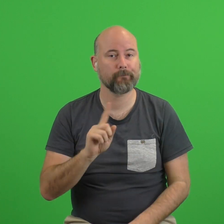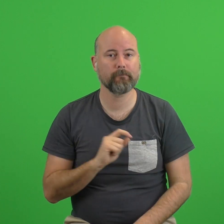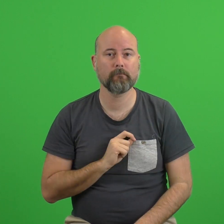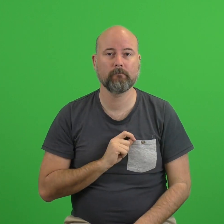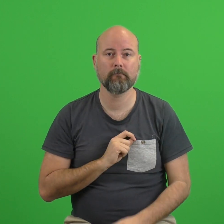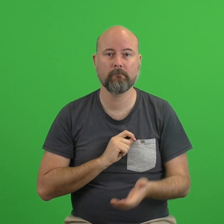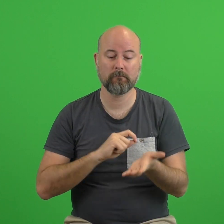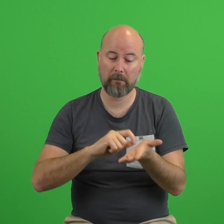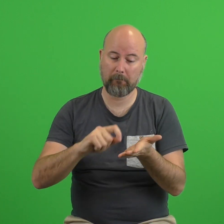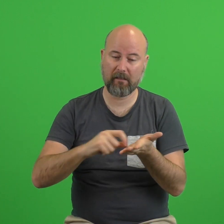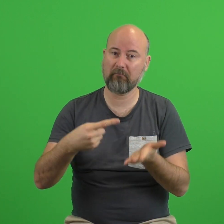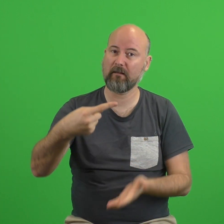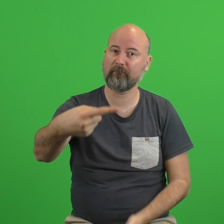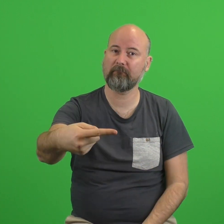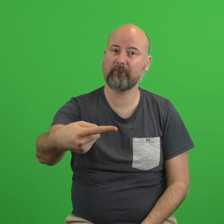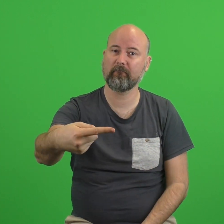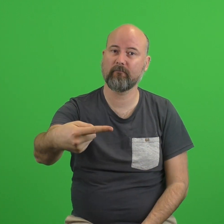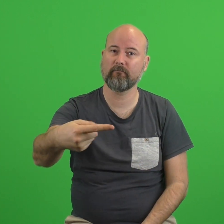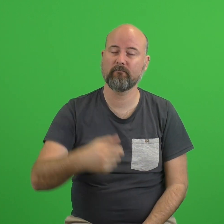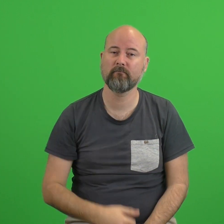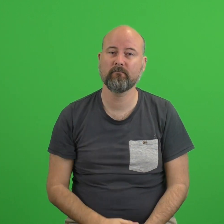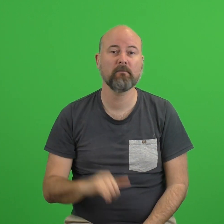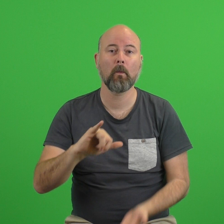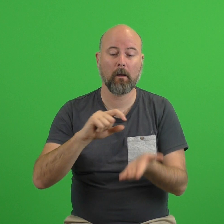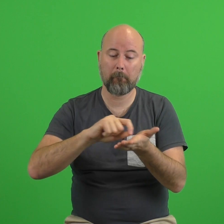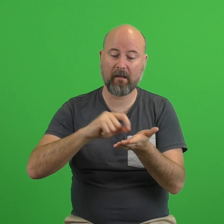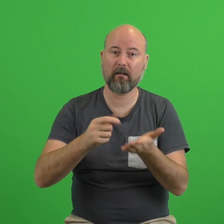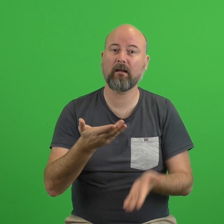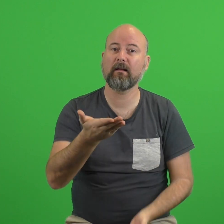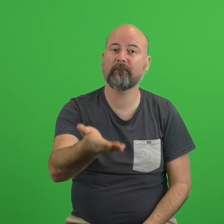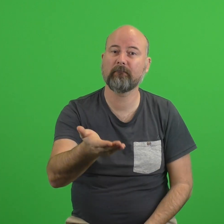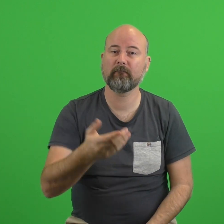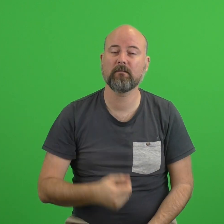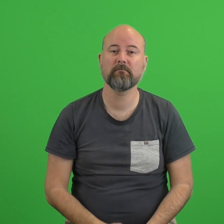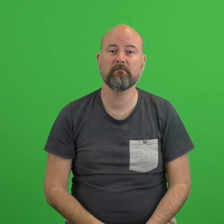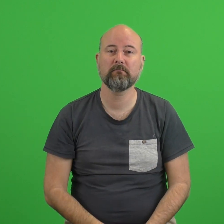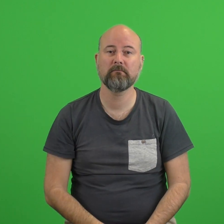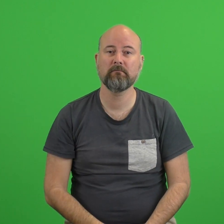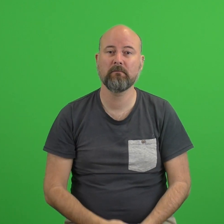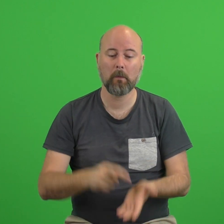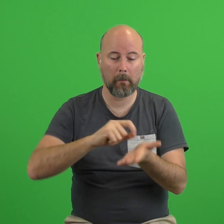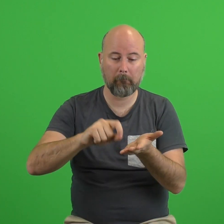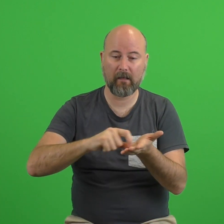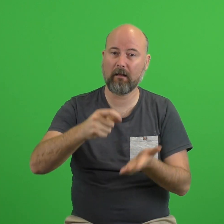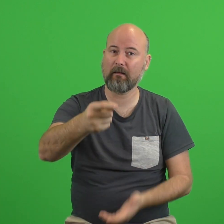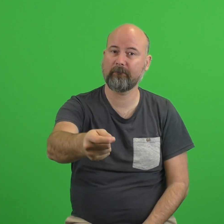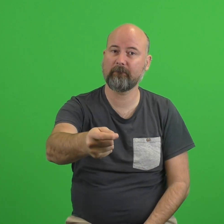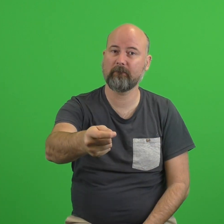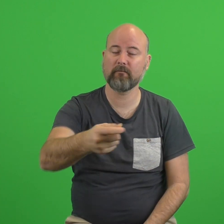In Auslan, I would just show myself giving you the pen. And that is a correct translation of the English sentence, I will give you a